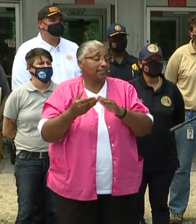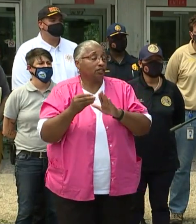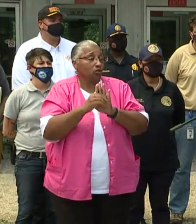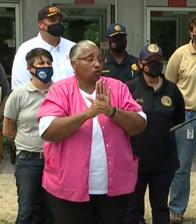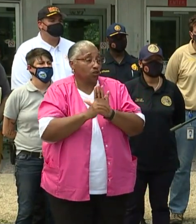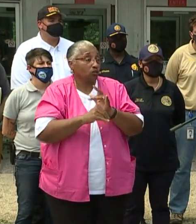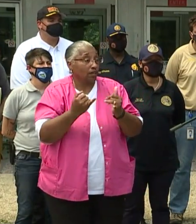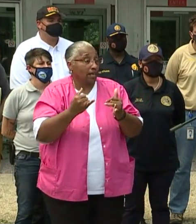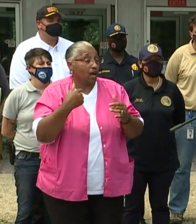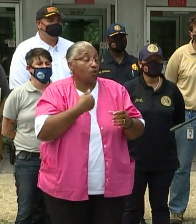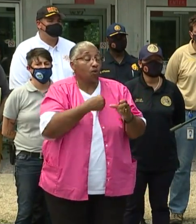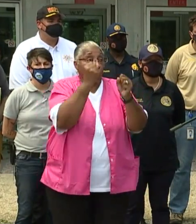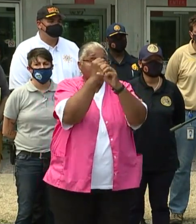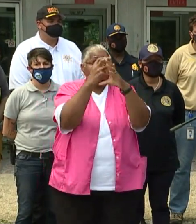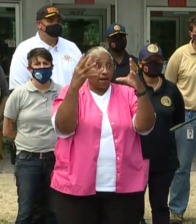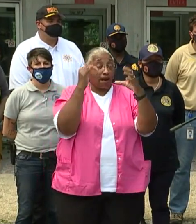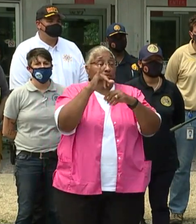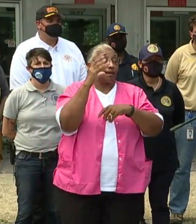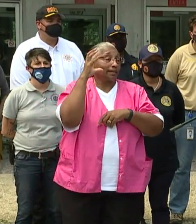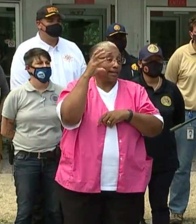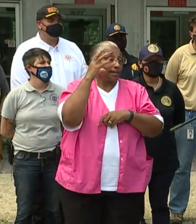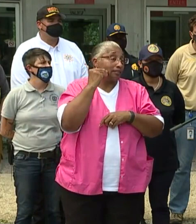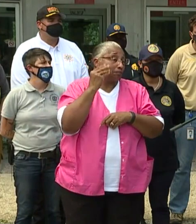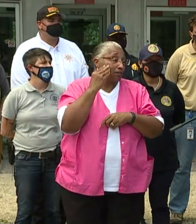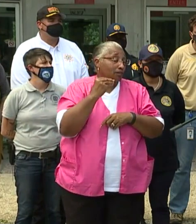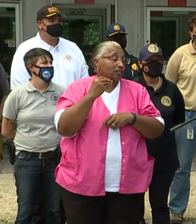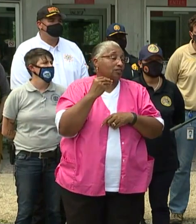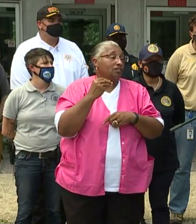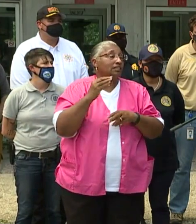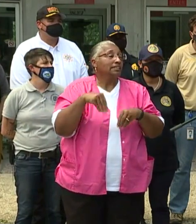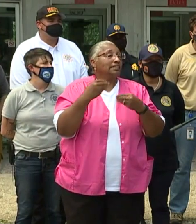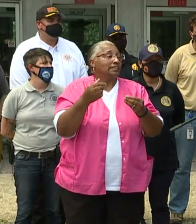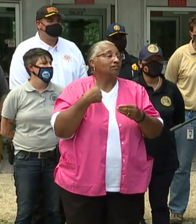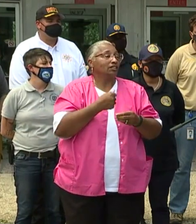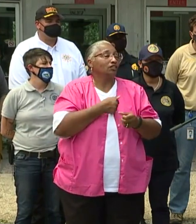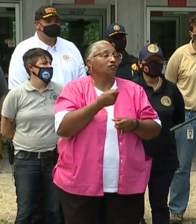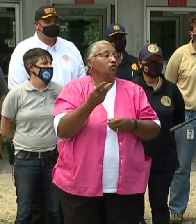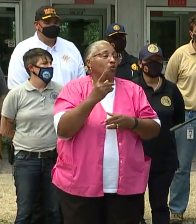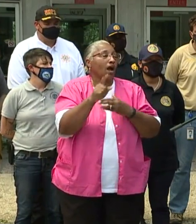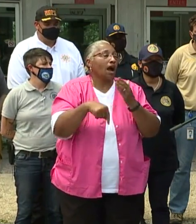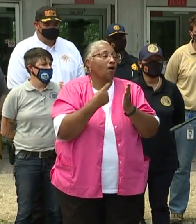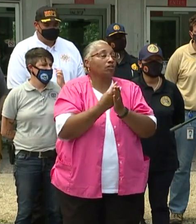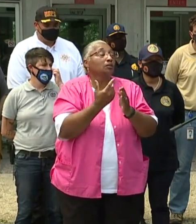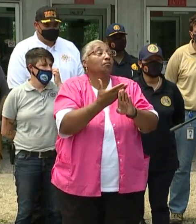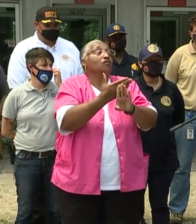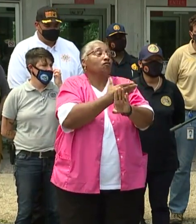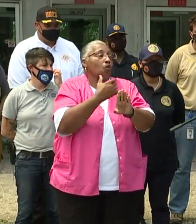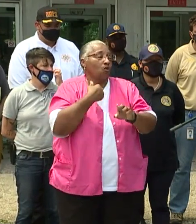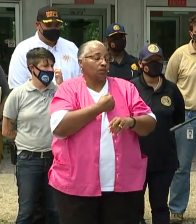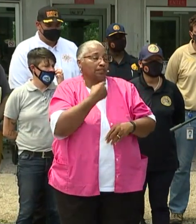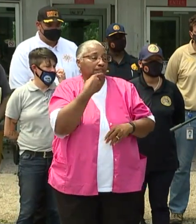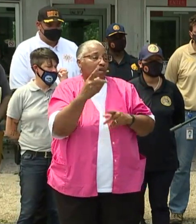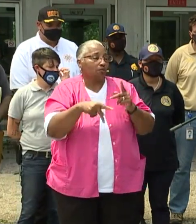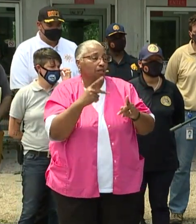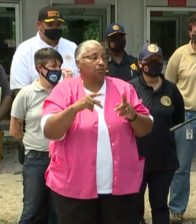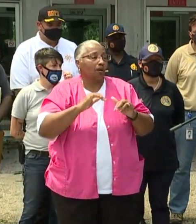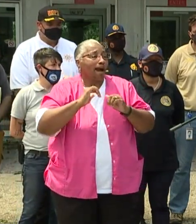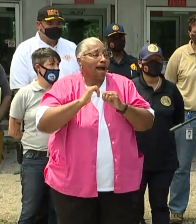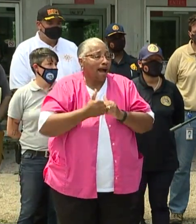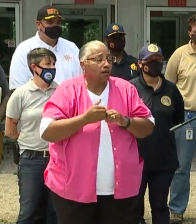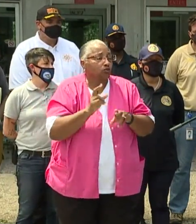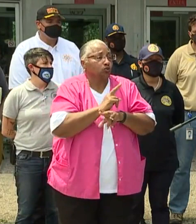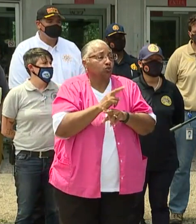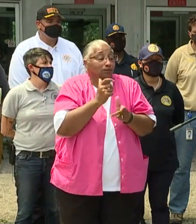and reimagining what that experience is on the dime. So give us a couple of hours before we give the public some instructions on how to engage 911 from a text